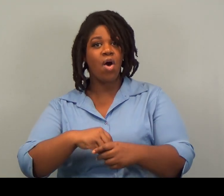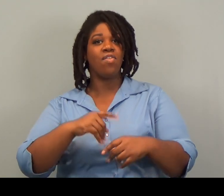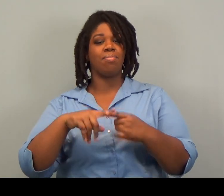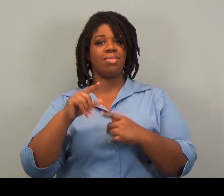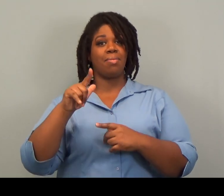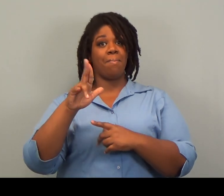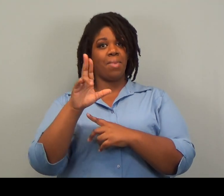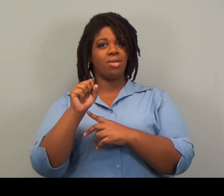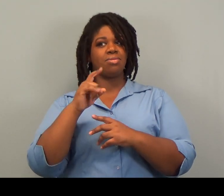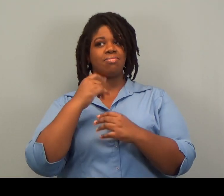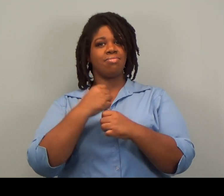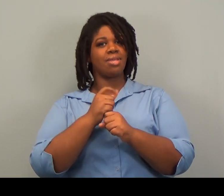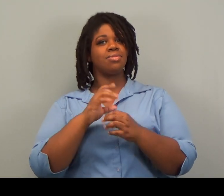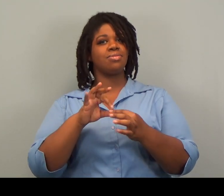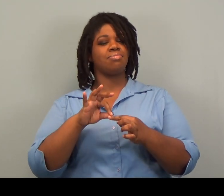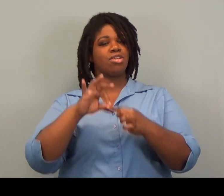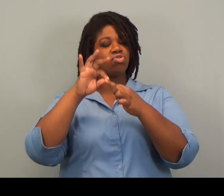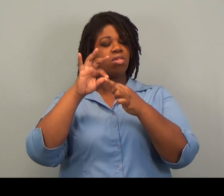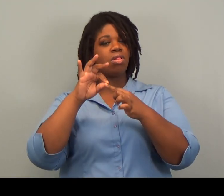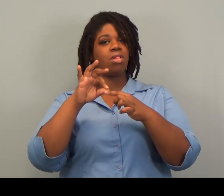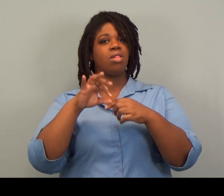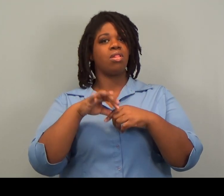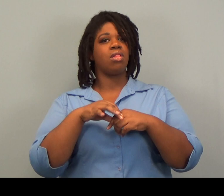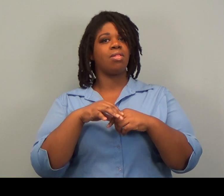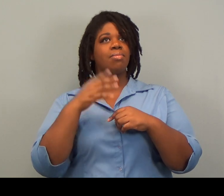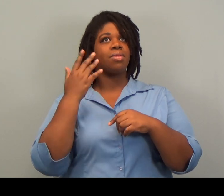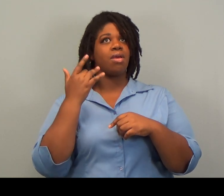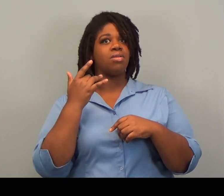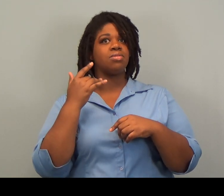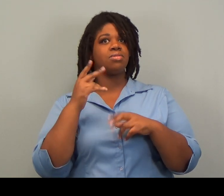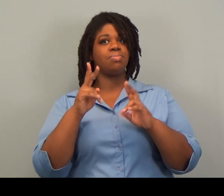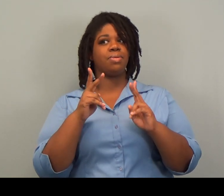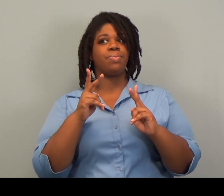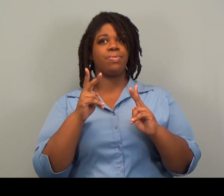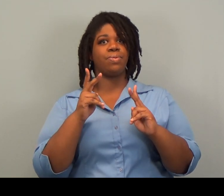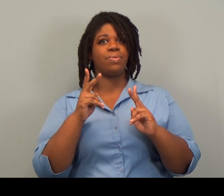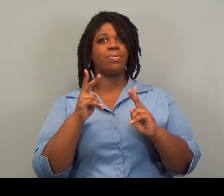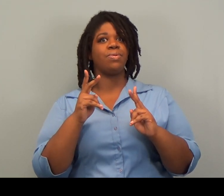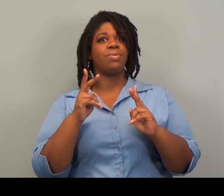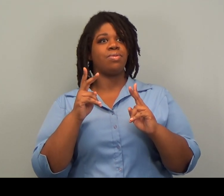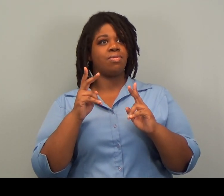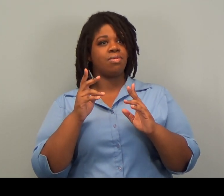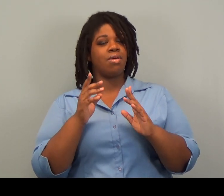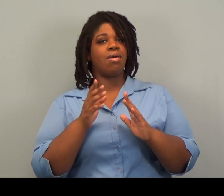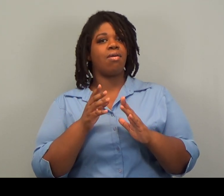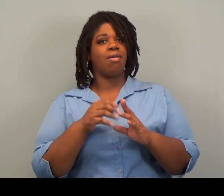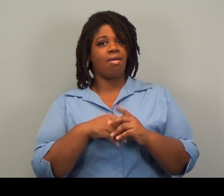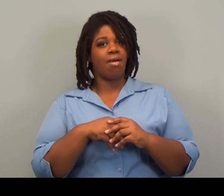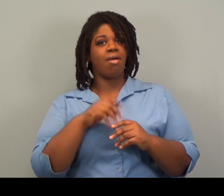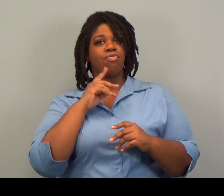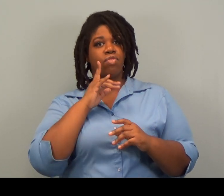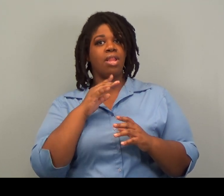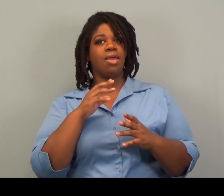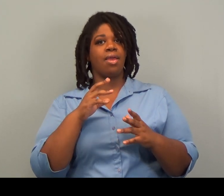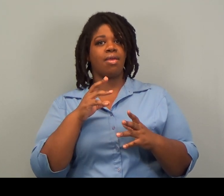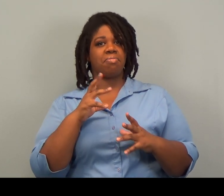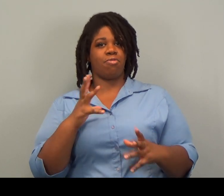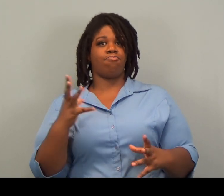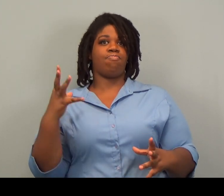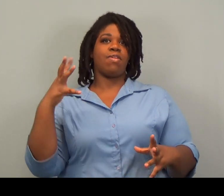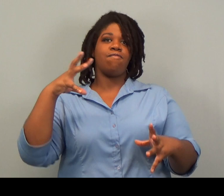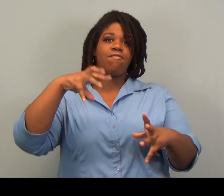sort of special. Folks have really become an intricate sort of part of the process when it comes